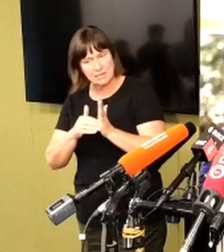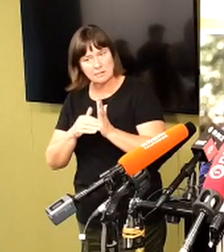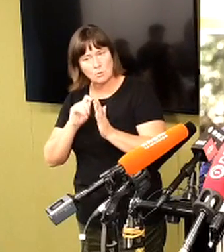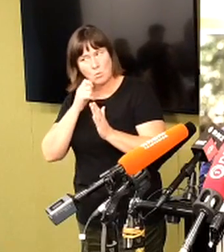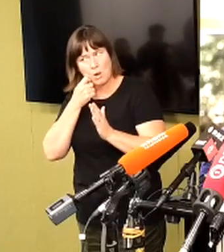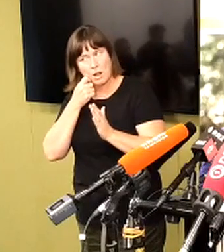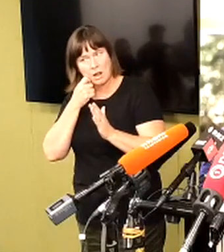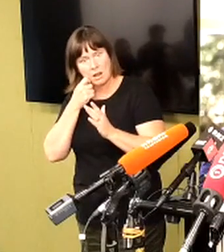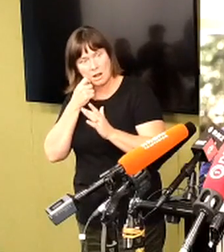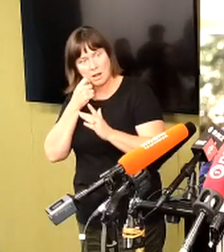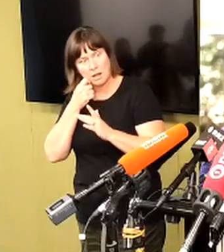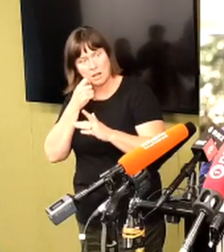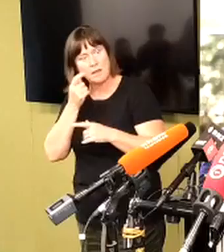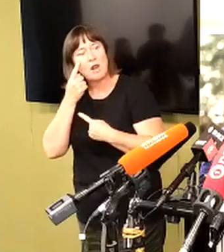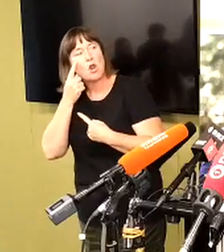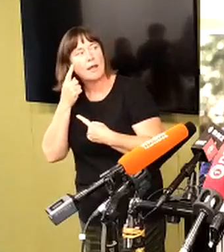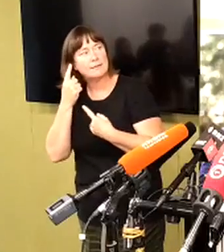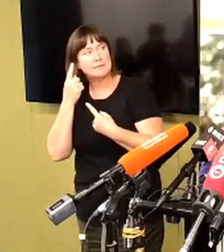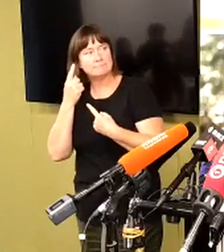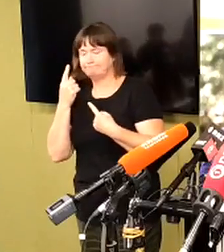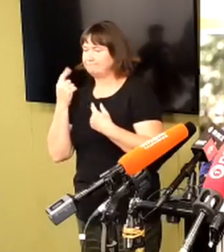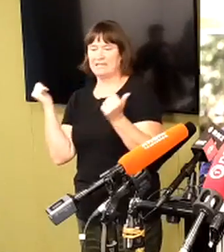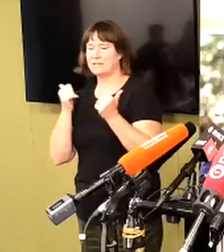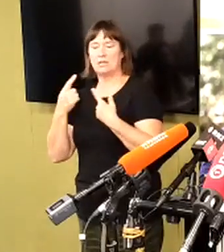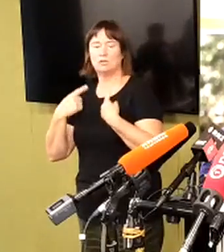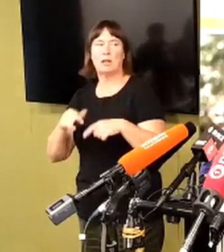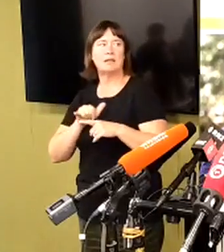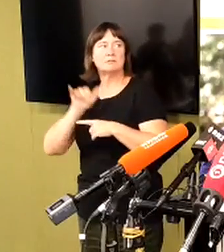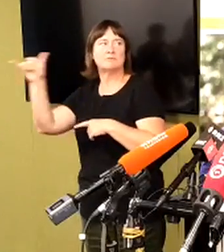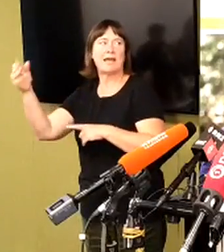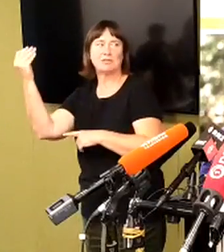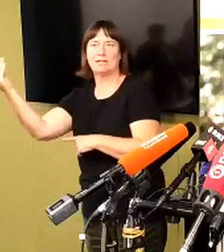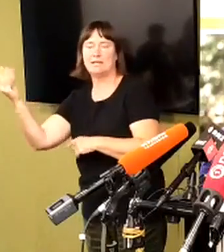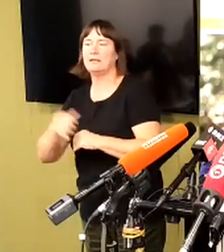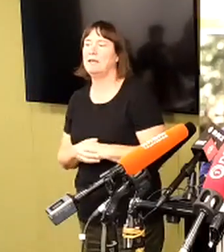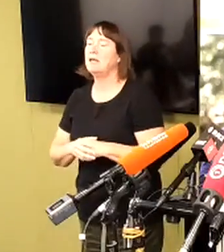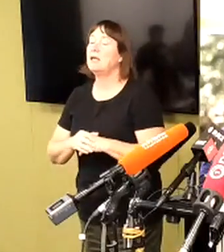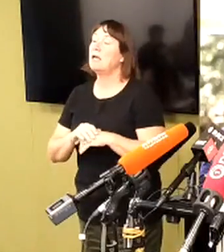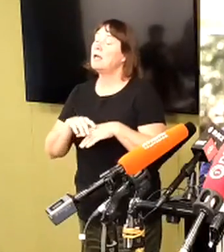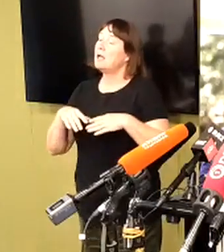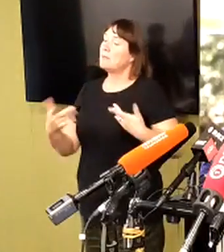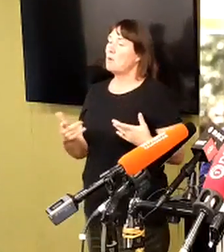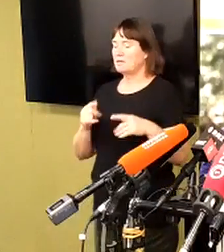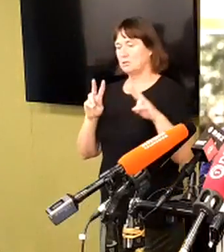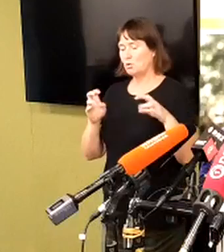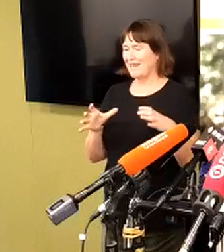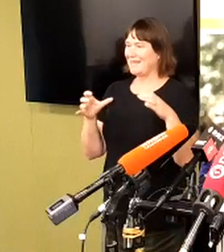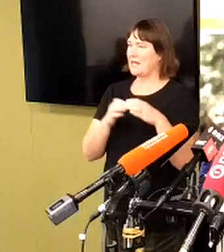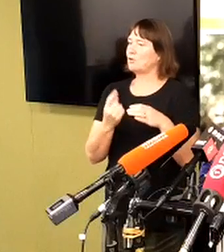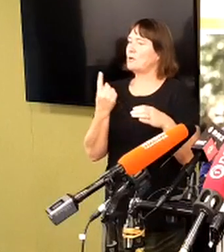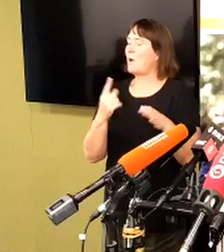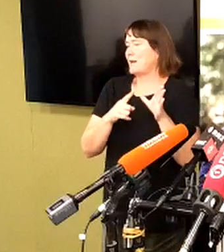Italy? So at the moment we have in our category 1A for